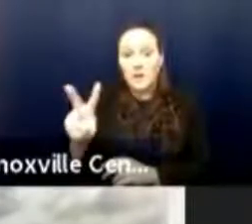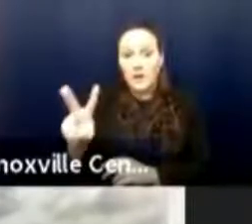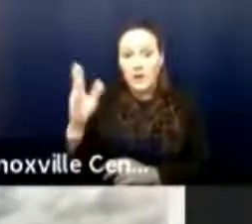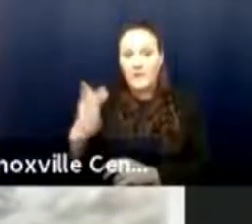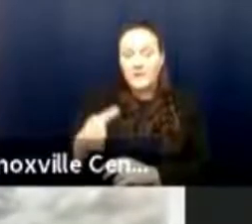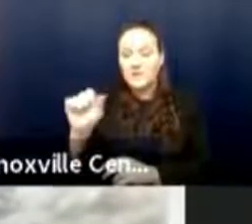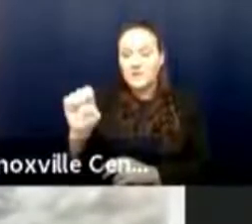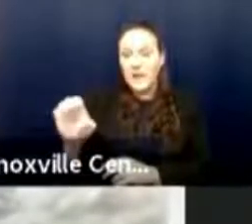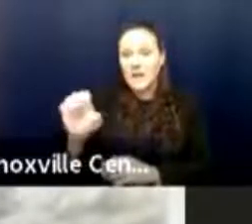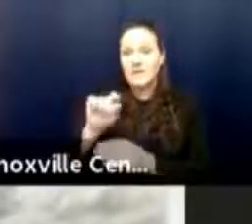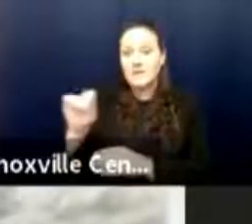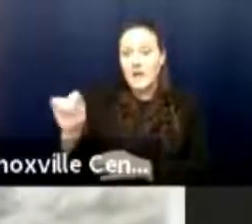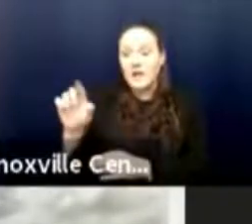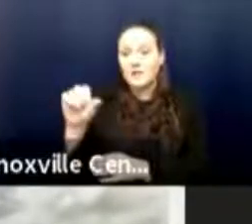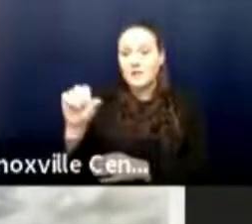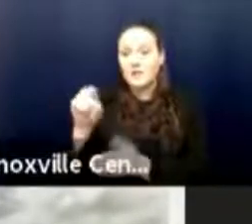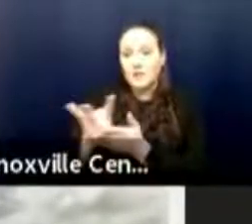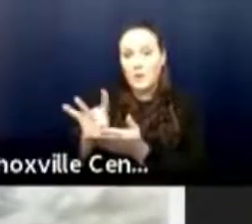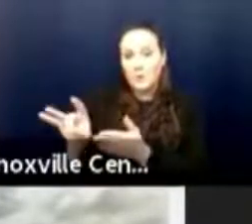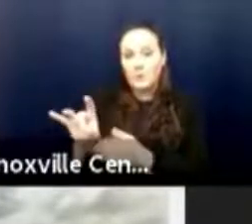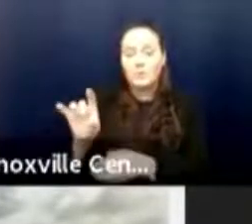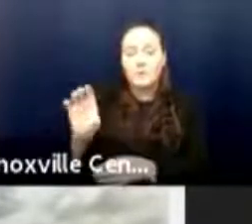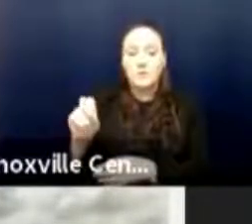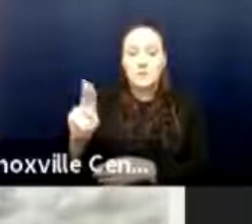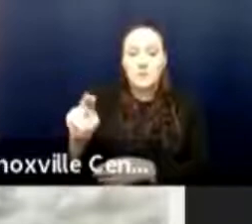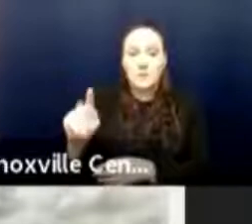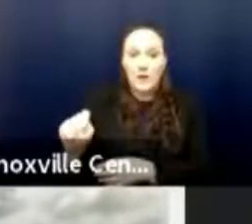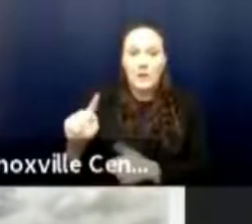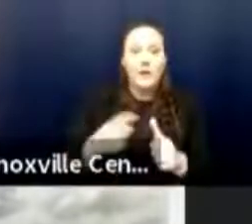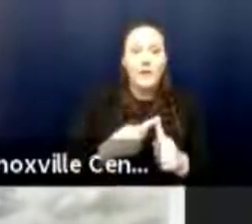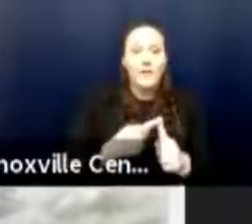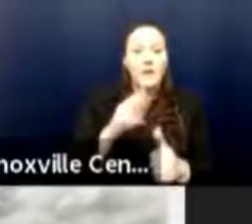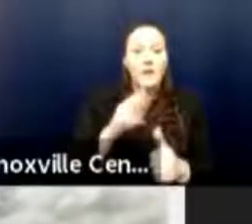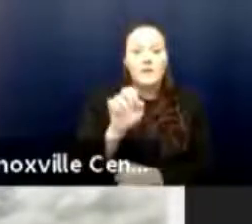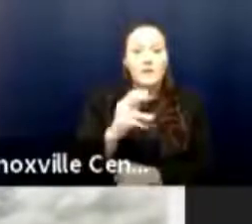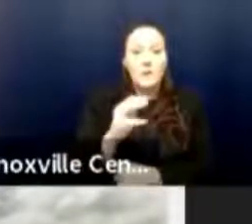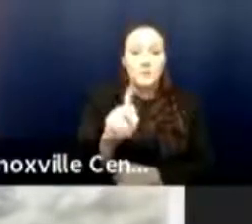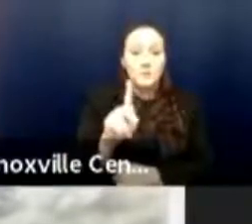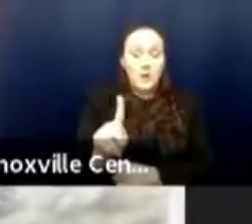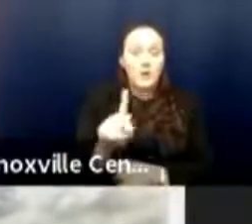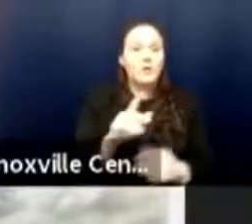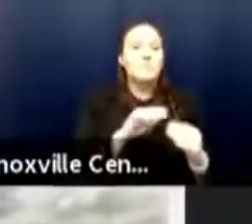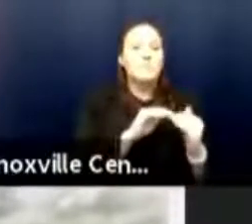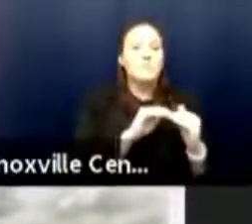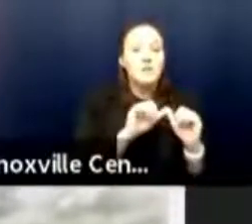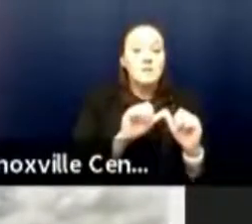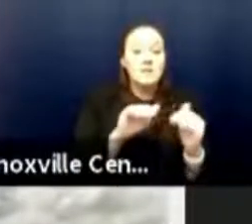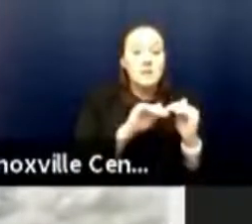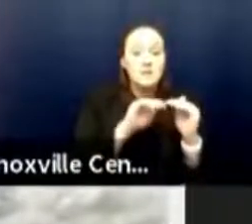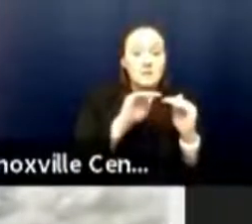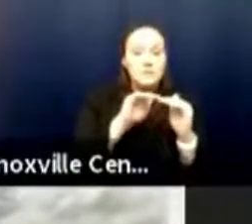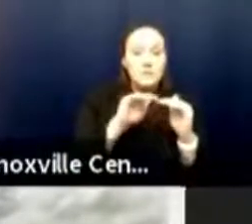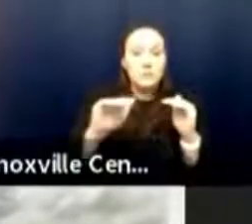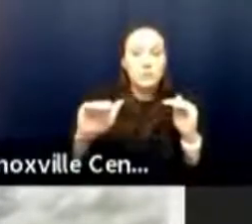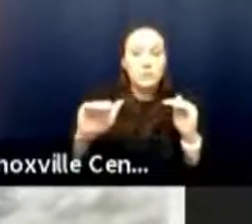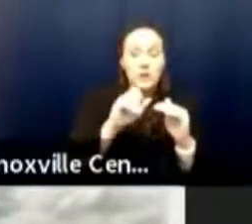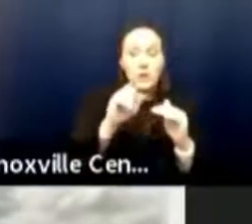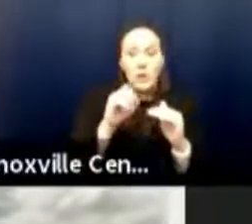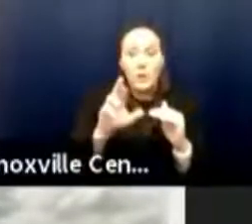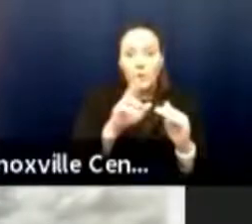covid.knoxcountytn.gov/case-count. Moving on to the first benchmark, sustained reduction or stability in new cases for 14